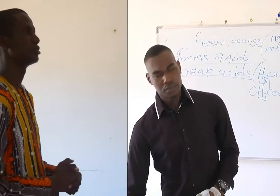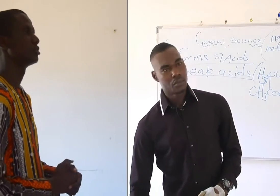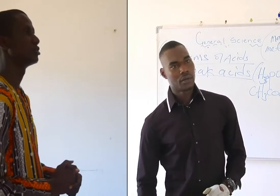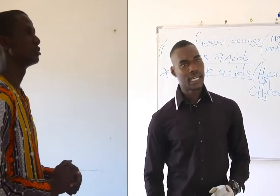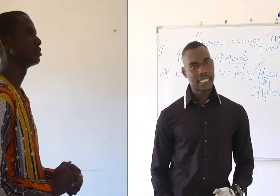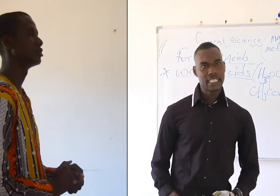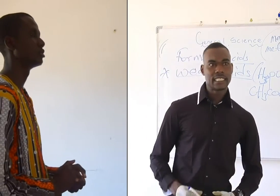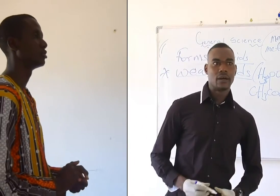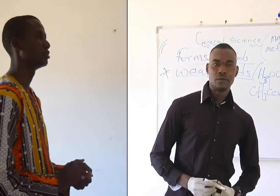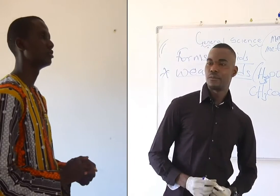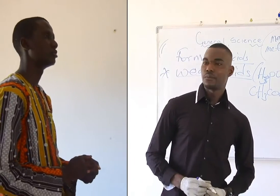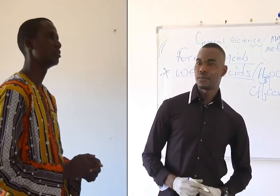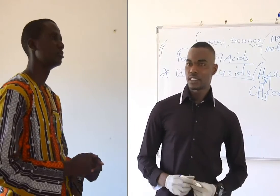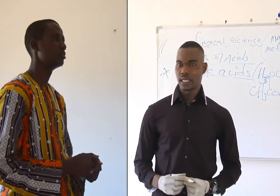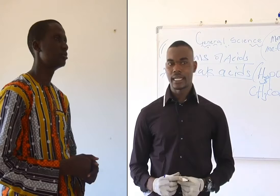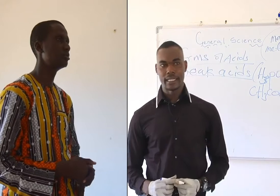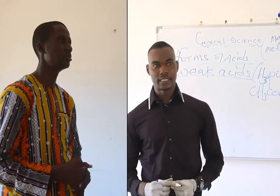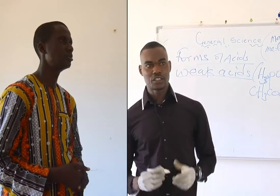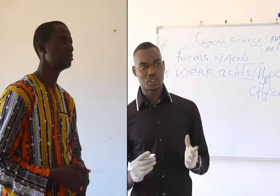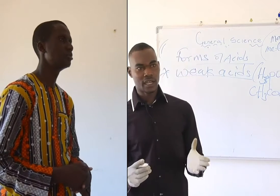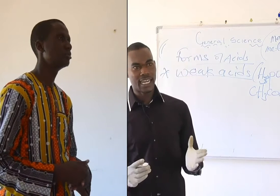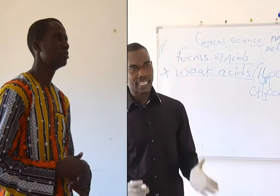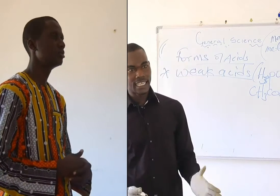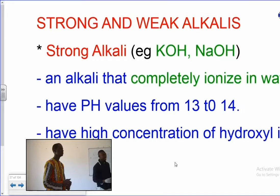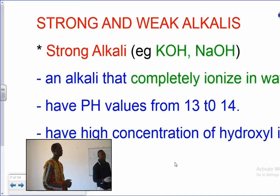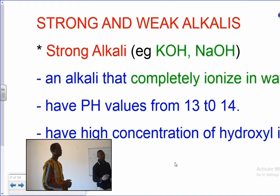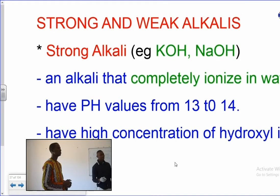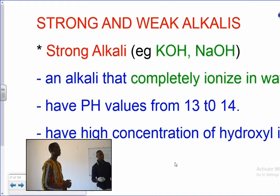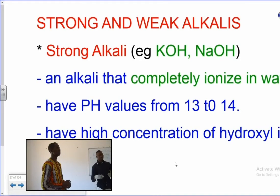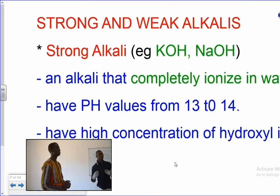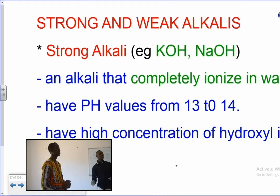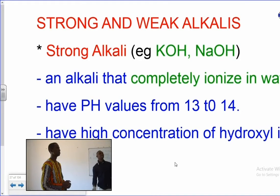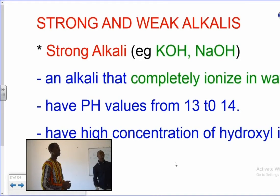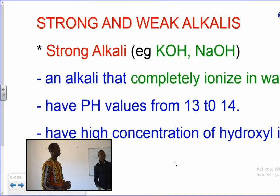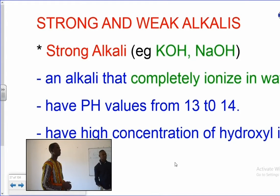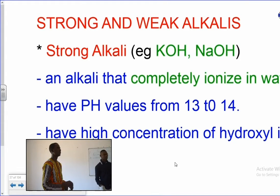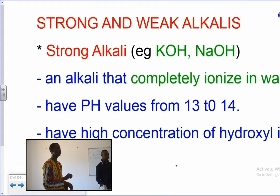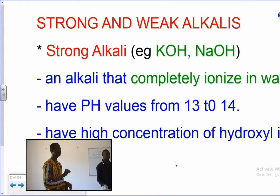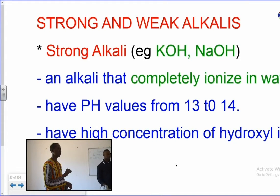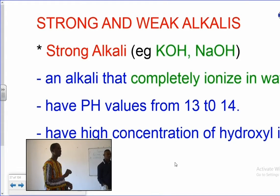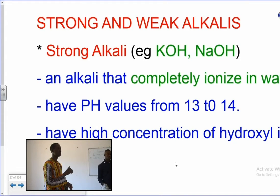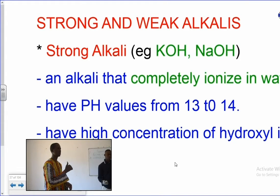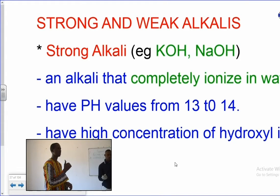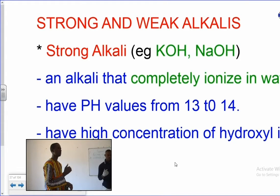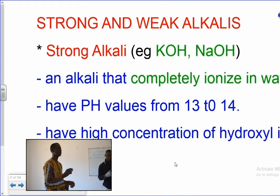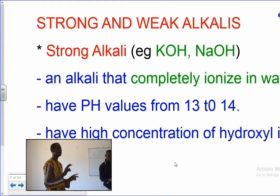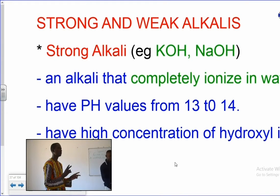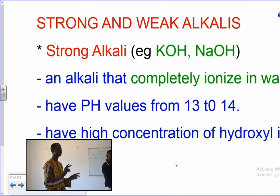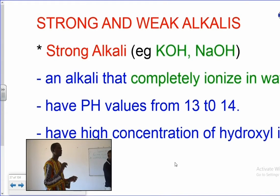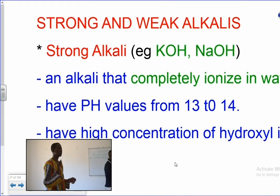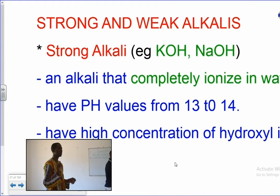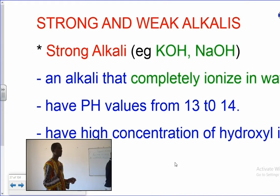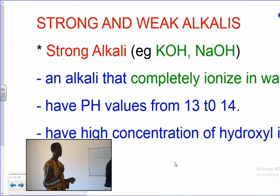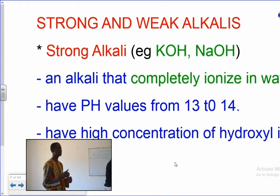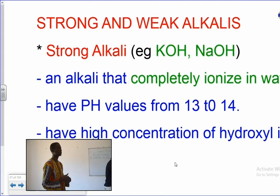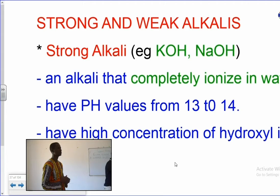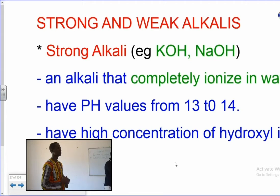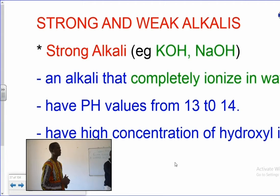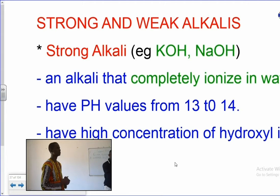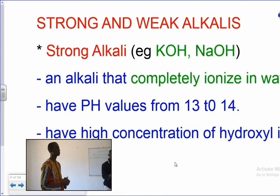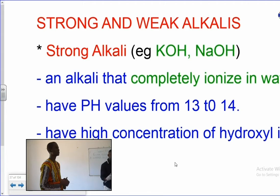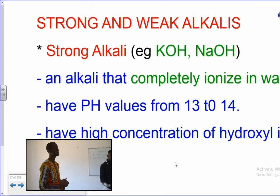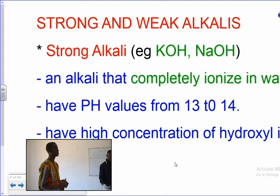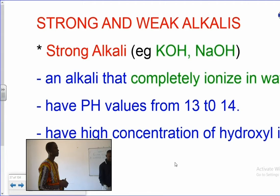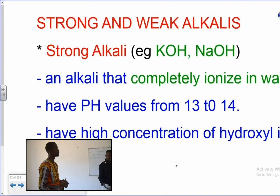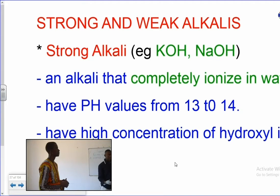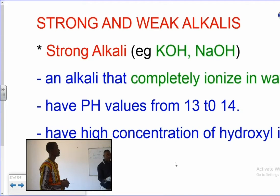Both alkalis now, again, strong alkali and weak alkalis. Just from mentioning about strong acid and weak